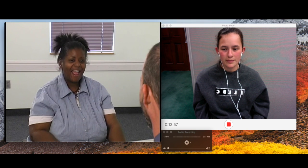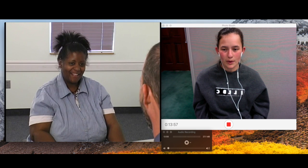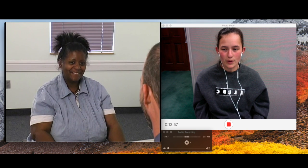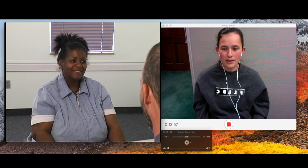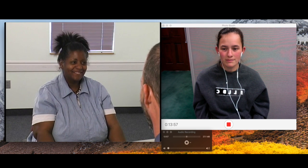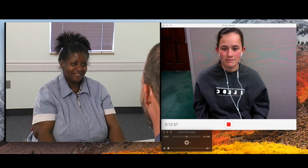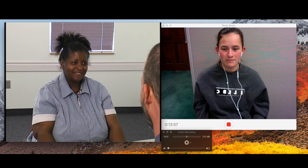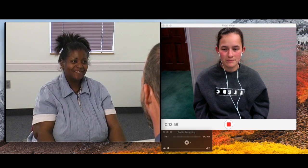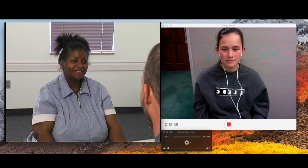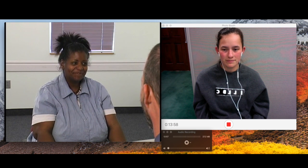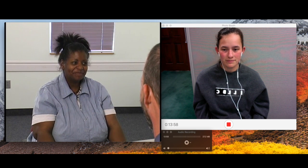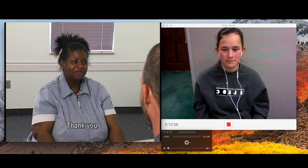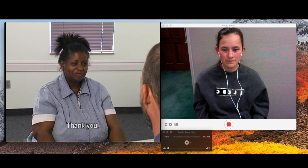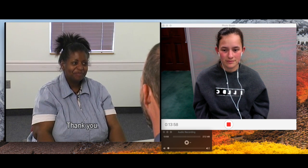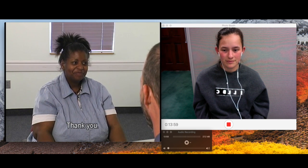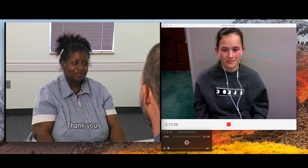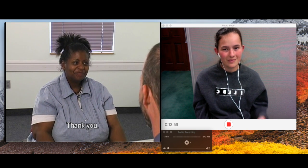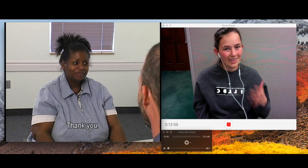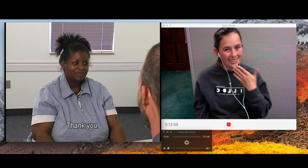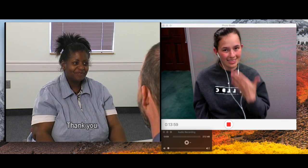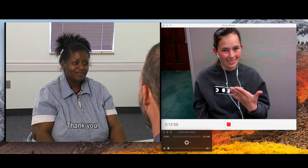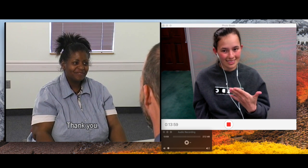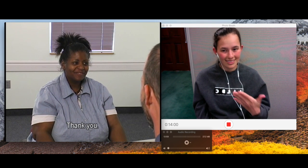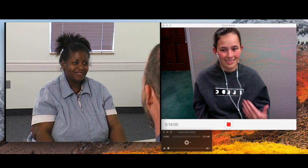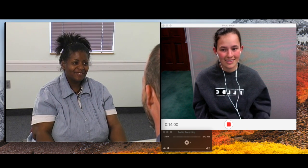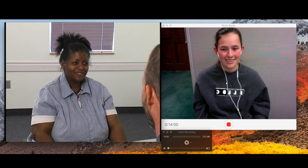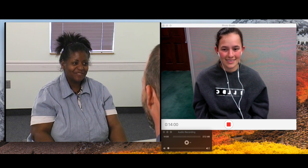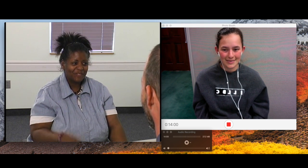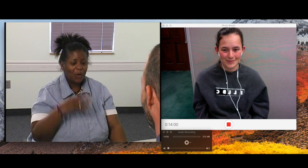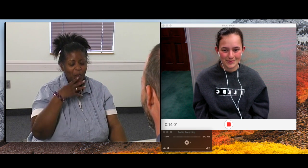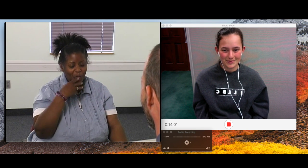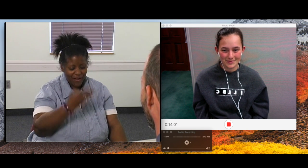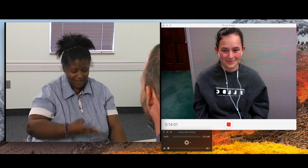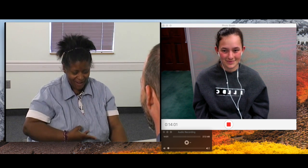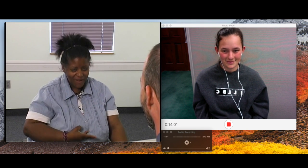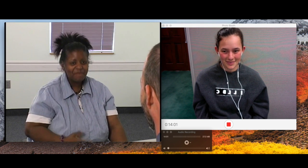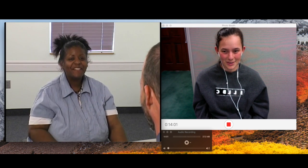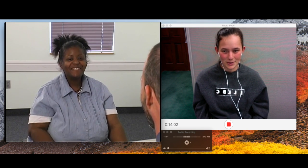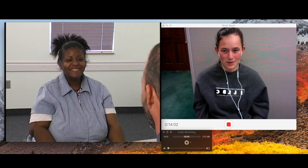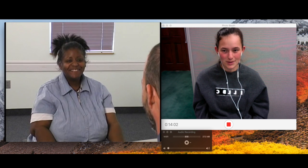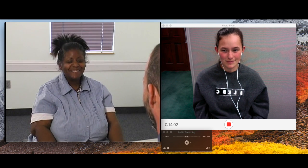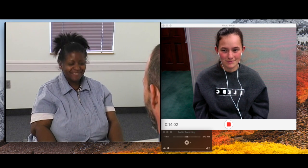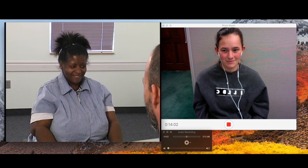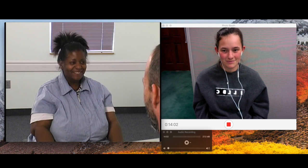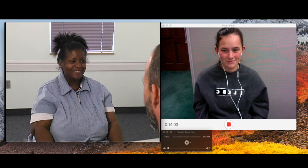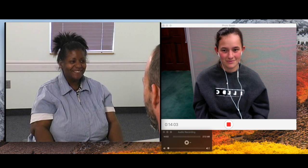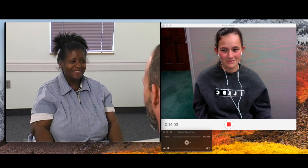Okay. Thank you. You're welcome.